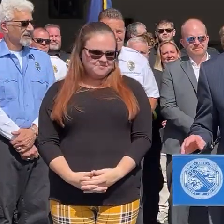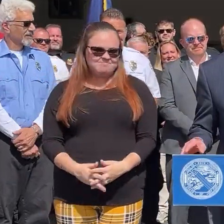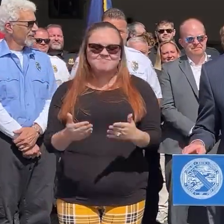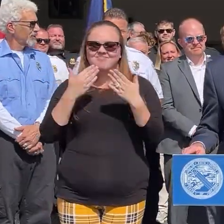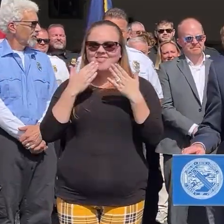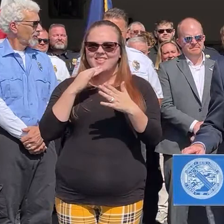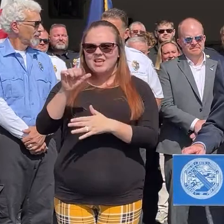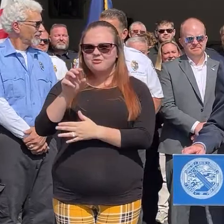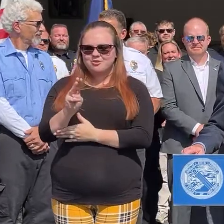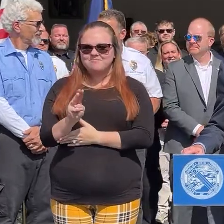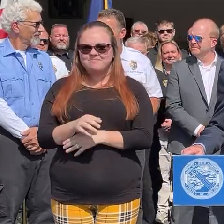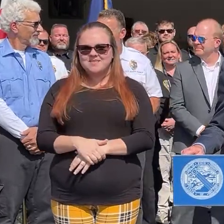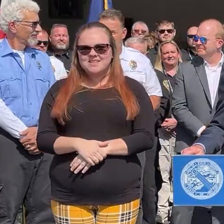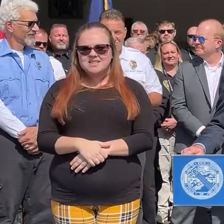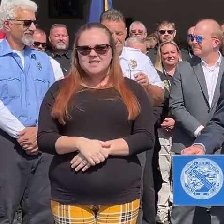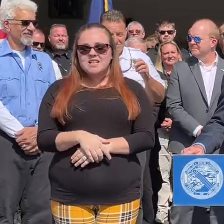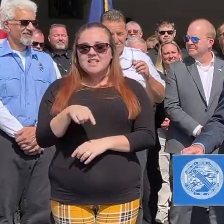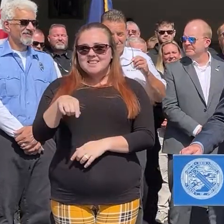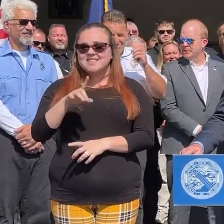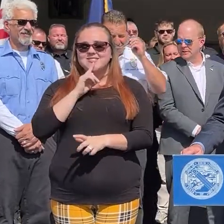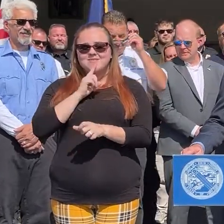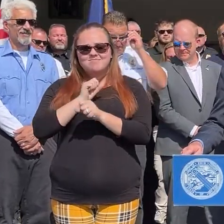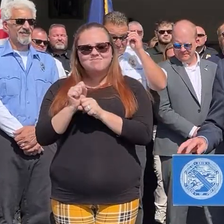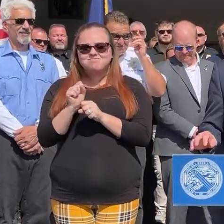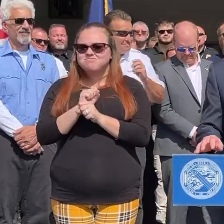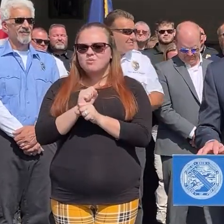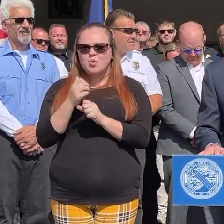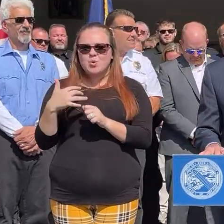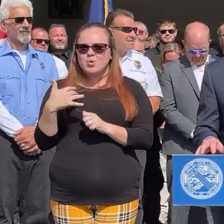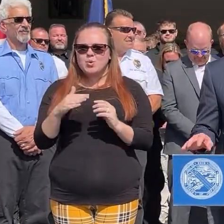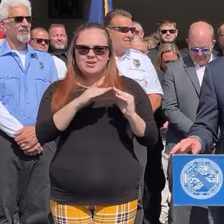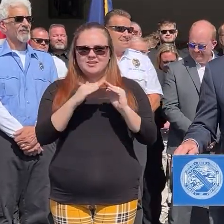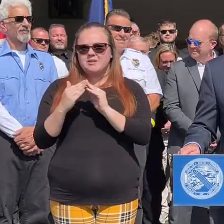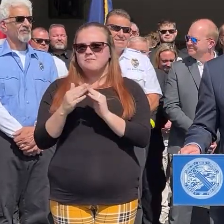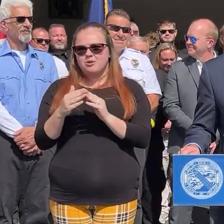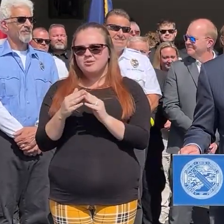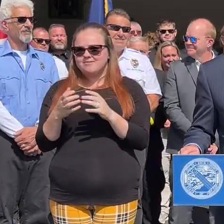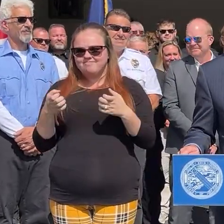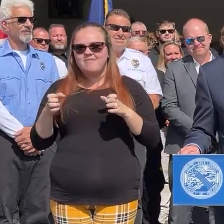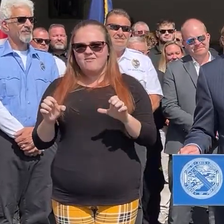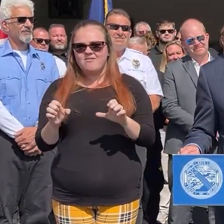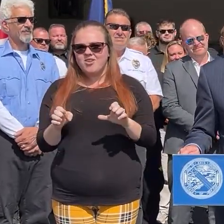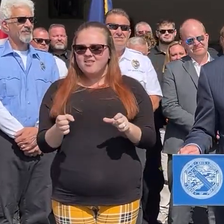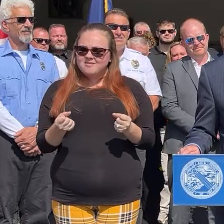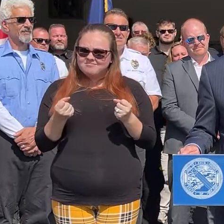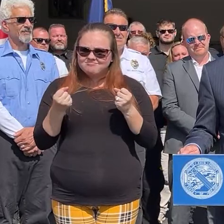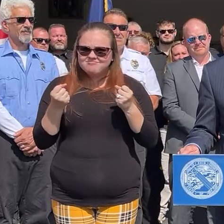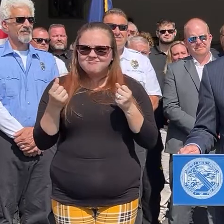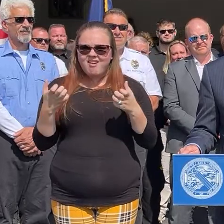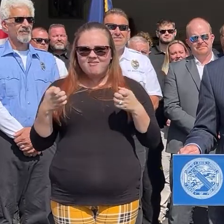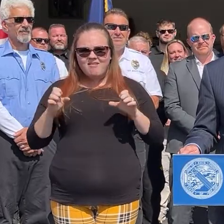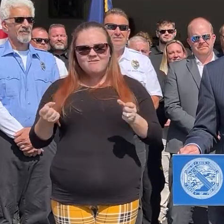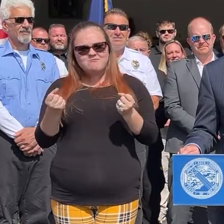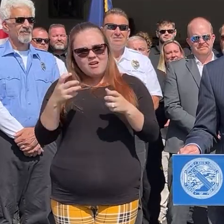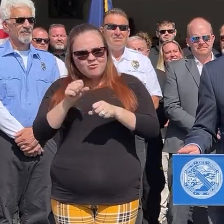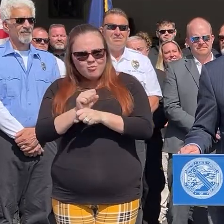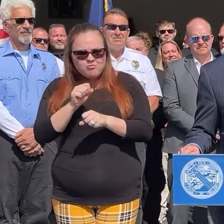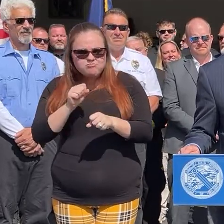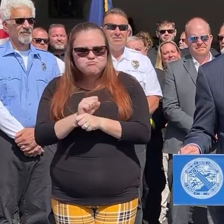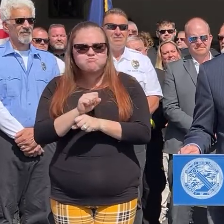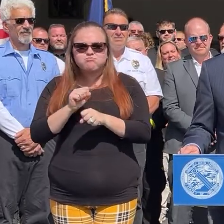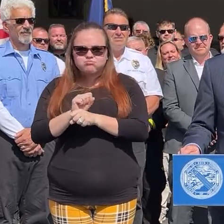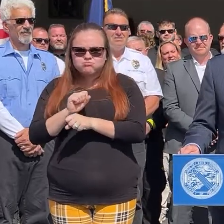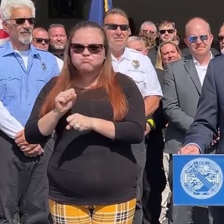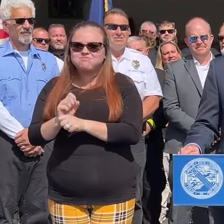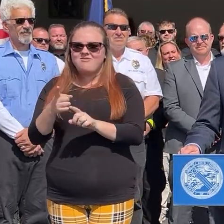Thank you, Jim. And as it was noted, this is truly a community-wide effort. Took a lot of effort to get here, and it took a tremendous amount of